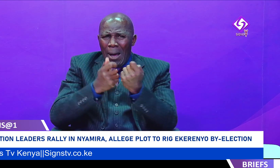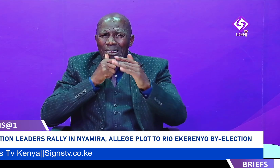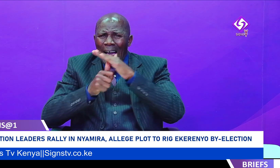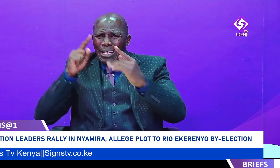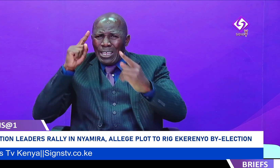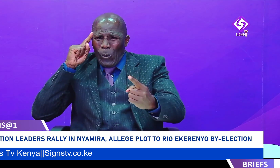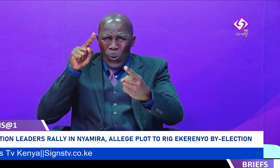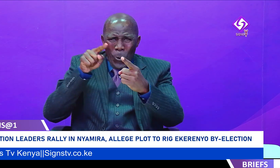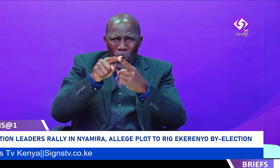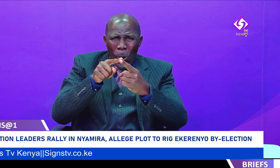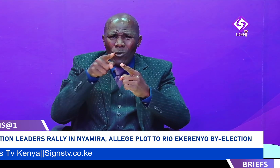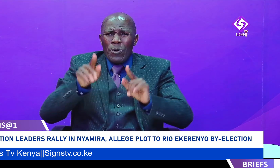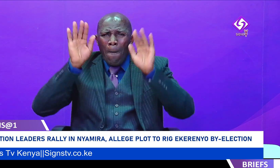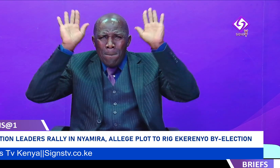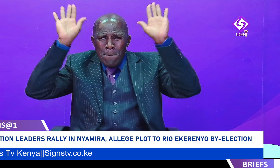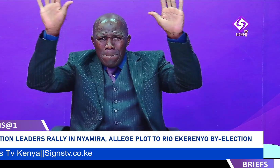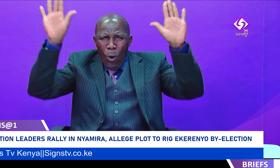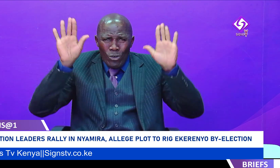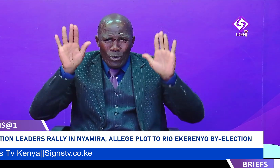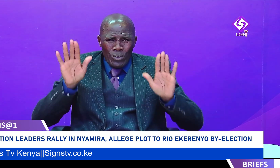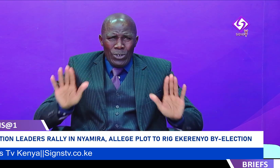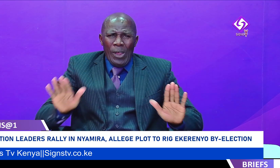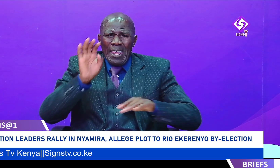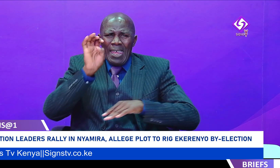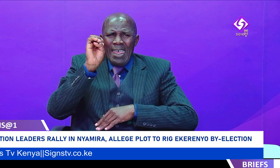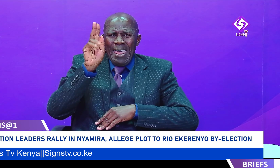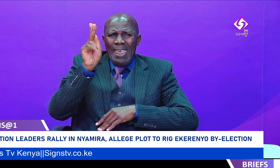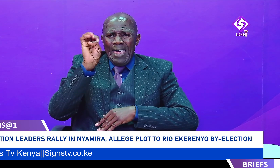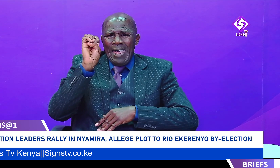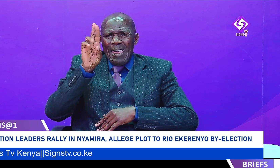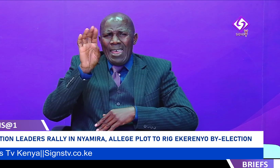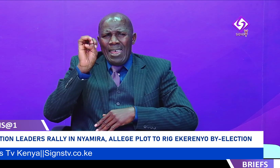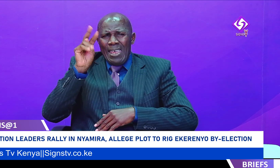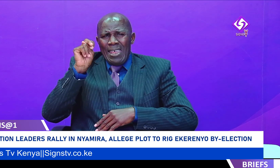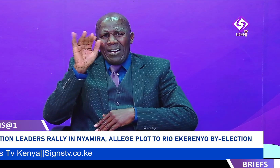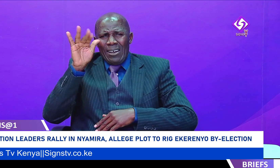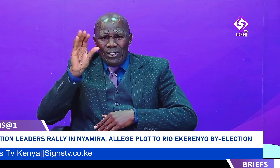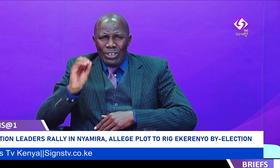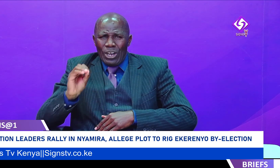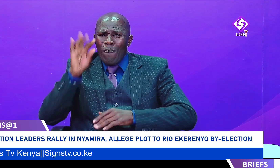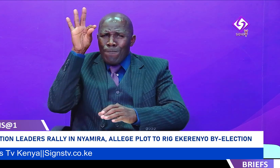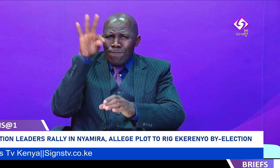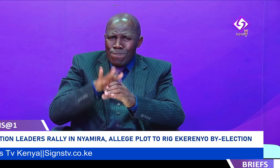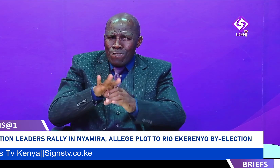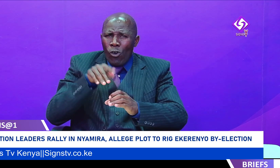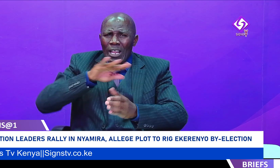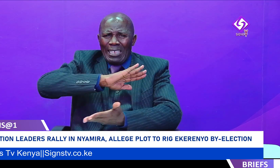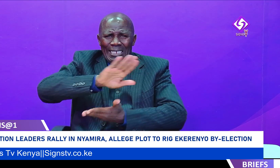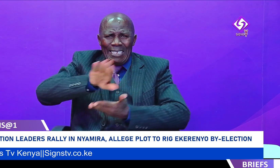The opposition team underscored the importance of the Ekerenyo vote as a crucial test